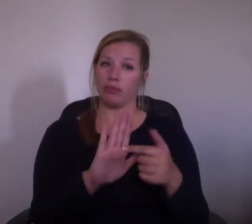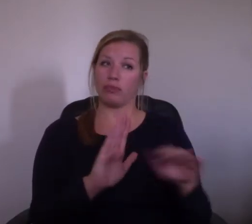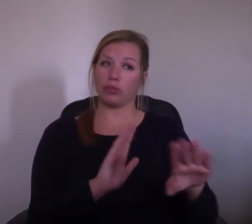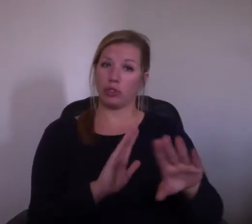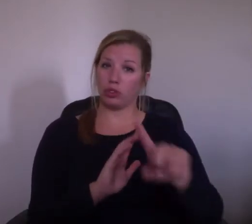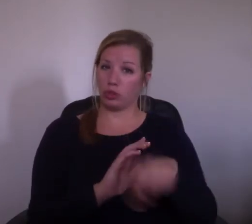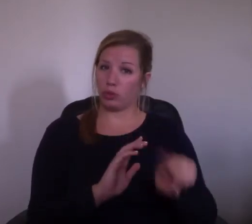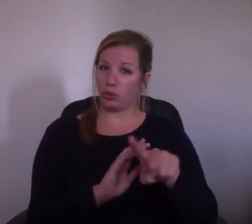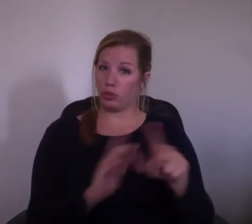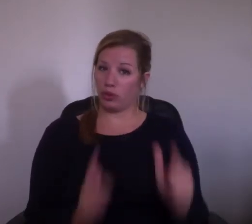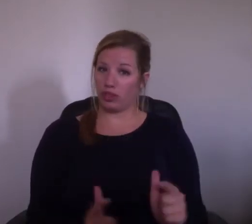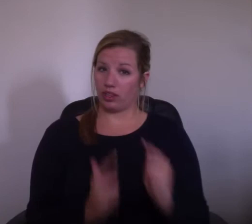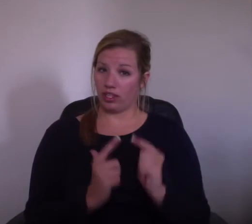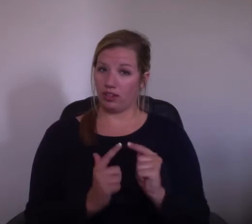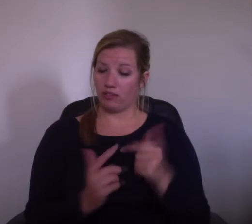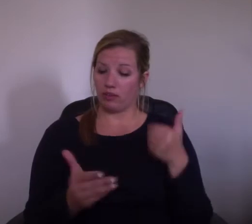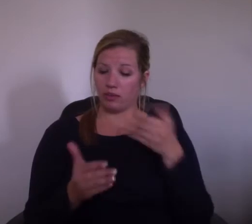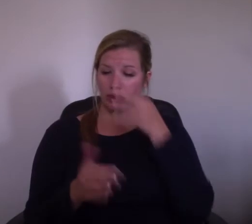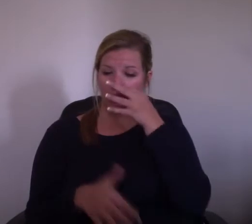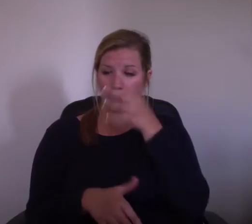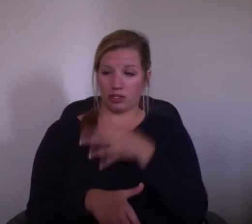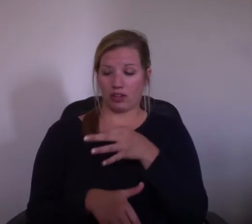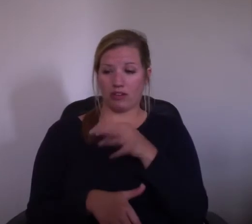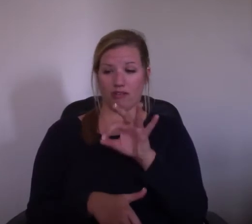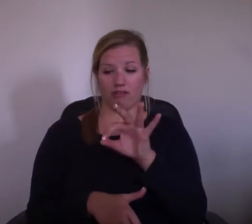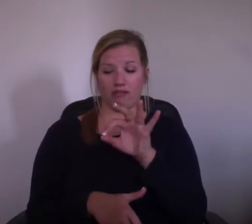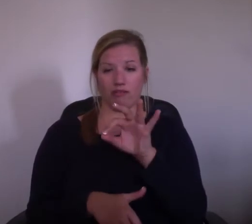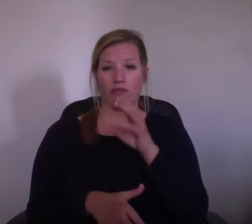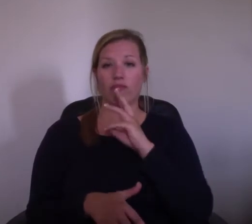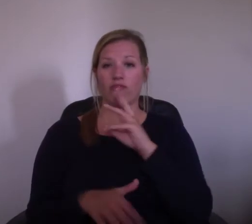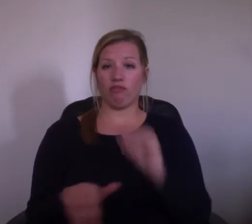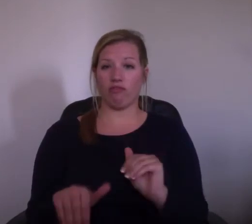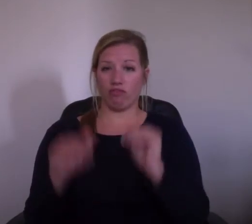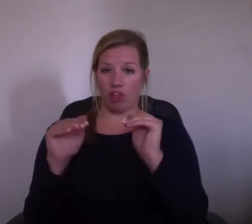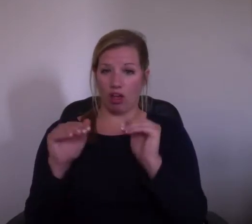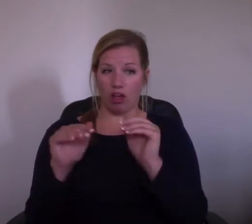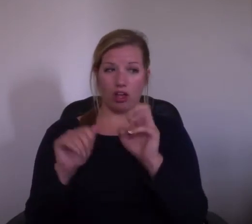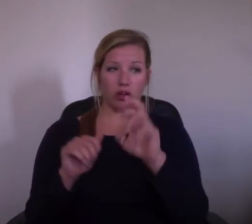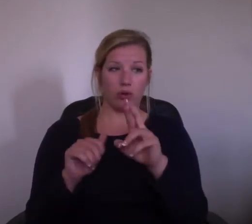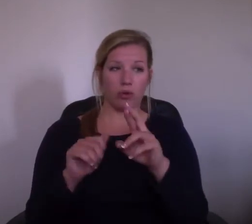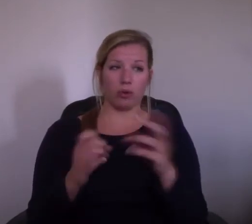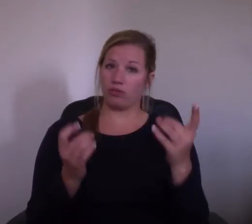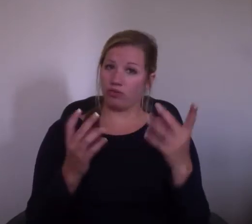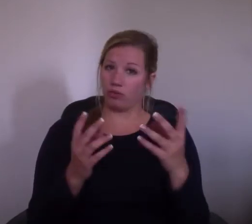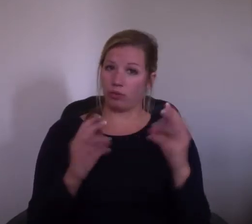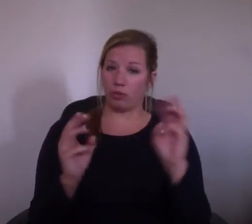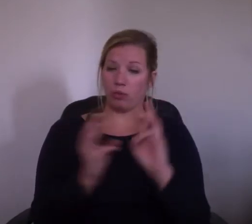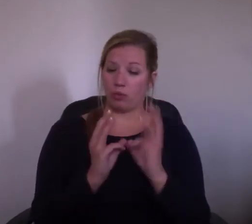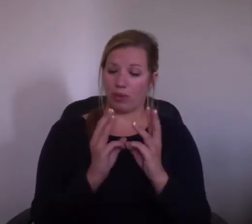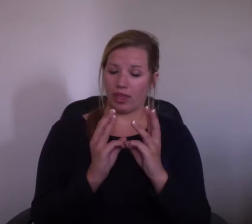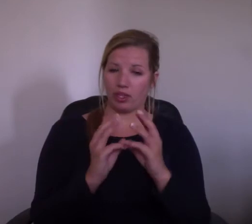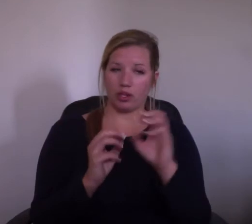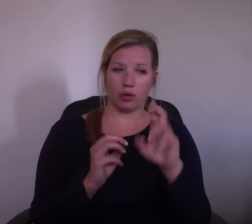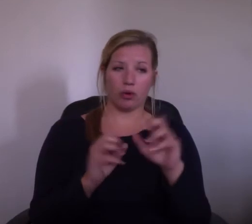a floodplain where your home could be flooded? Are you in an area that has severe weather and is prone to having tornadoes? Do you live on